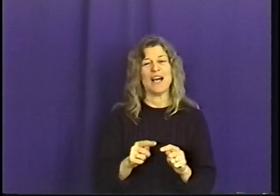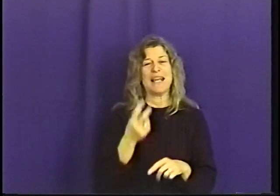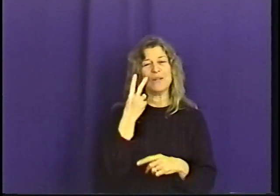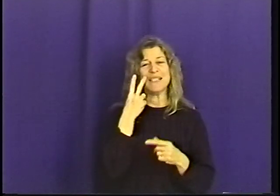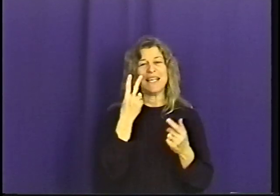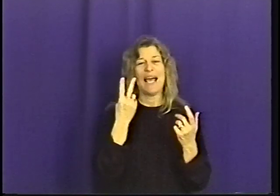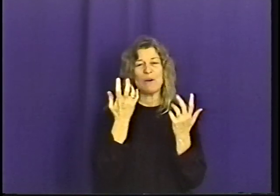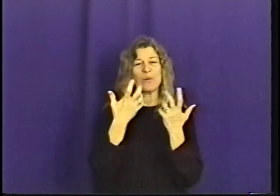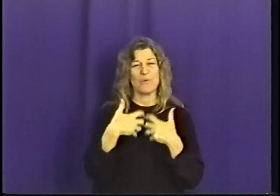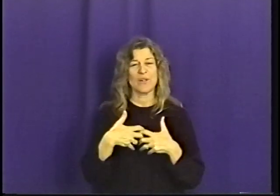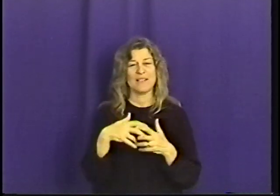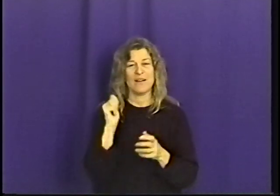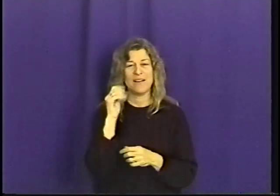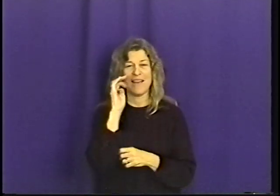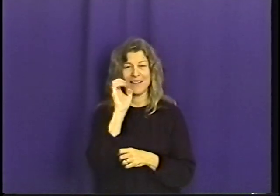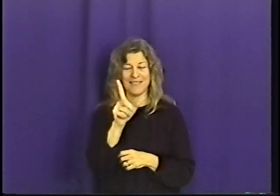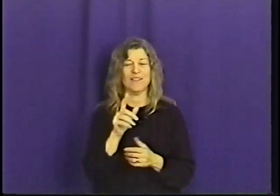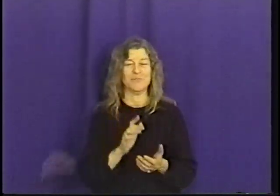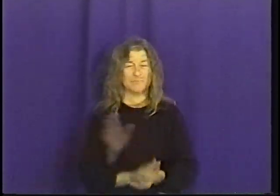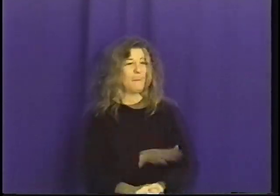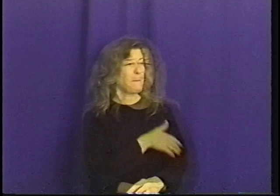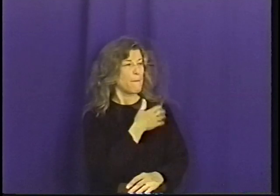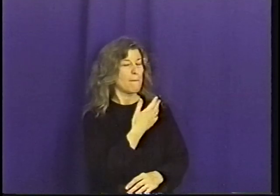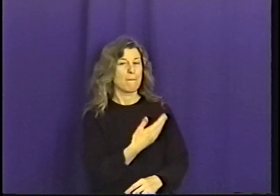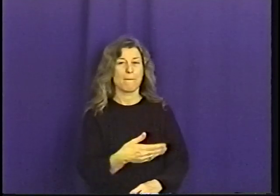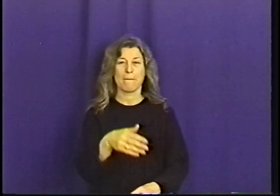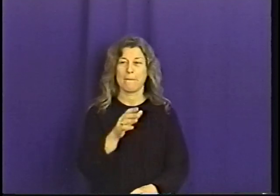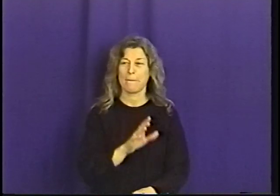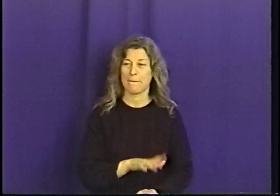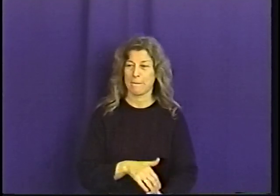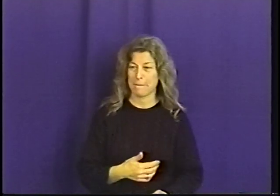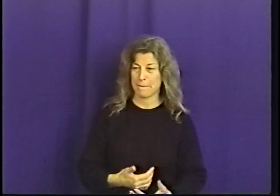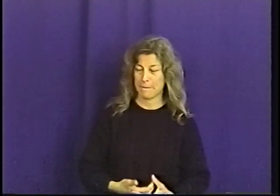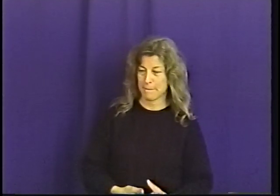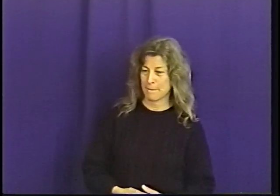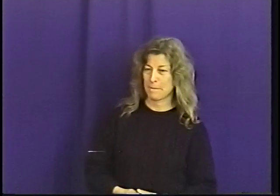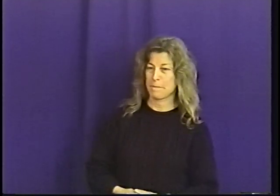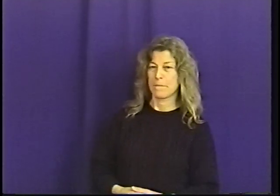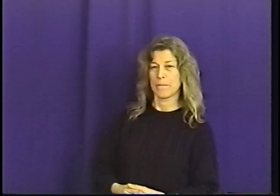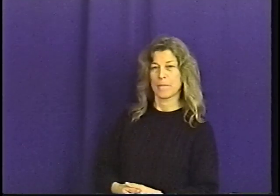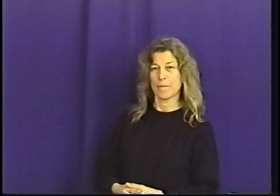now and see how it all works out in ASL.